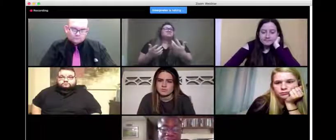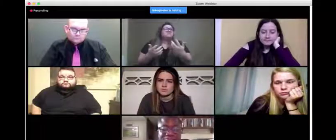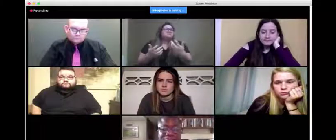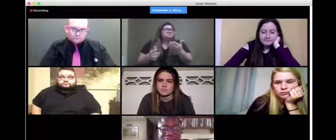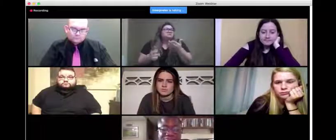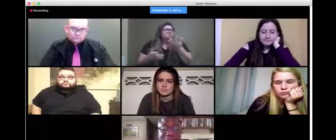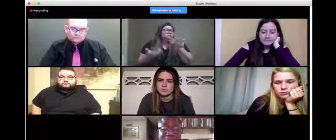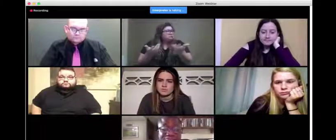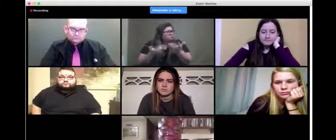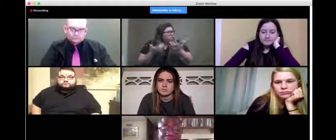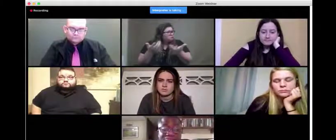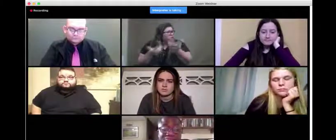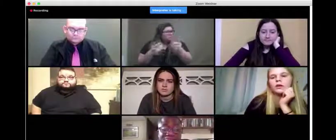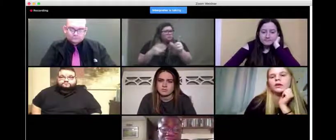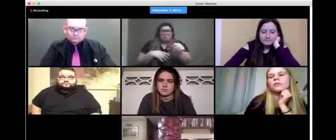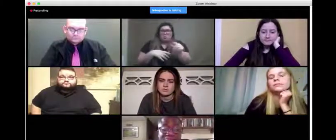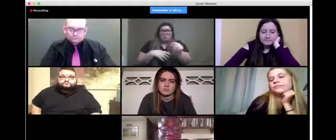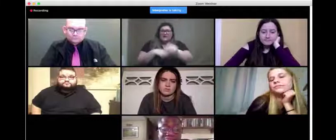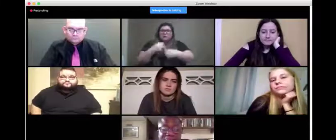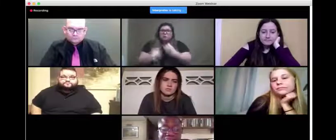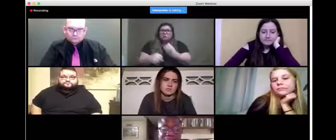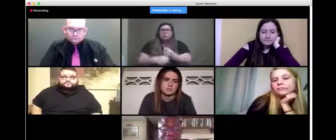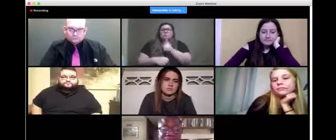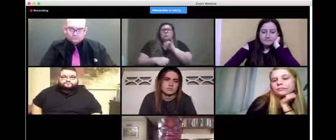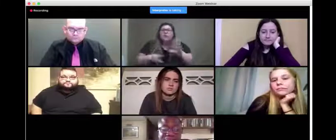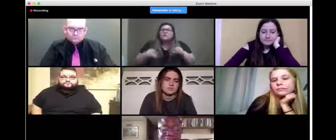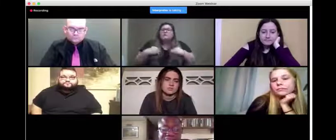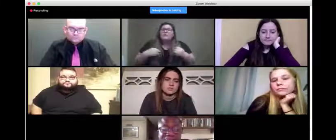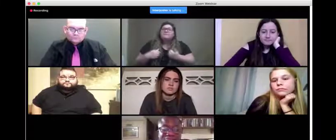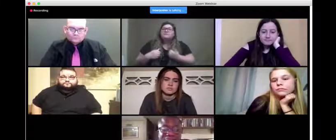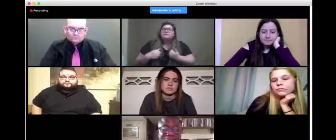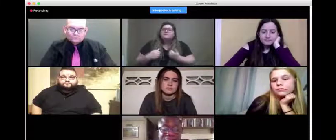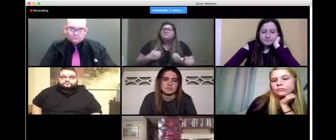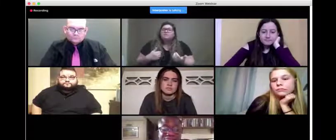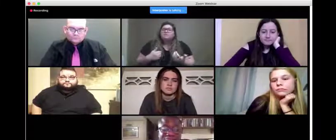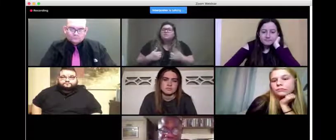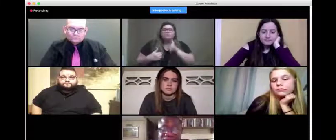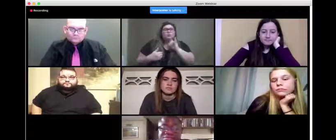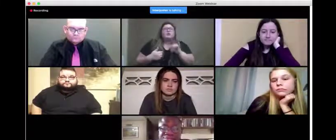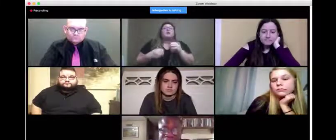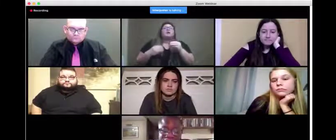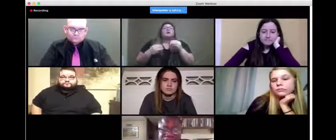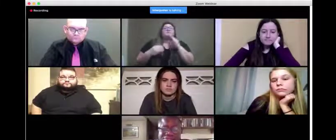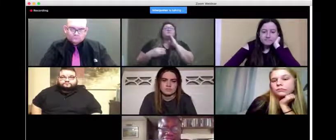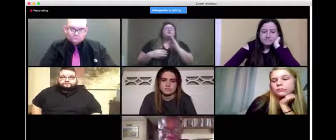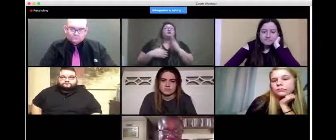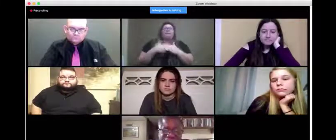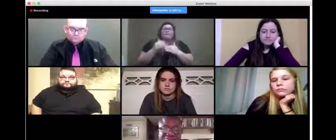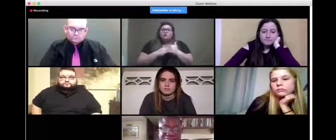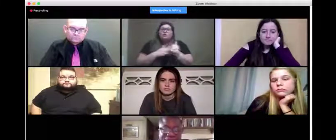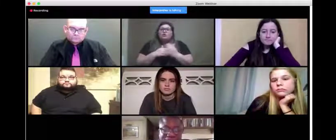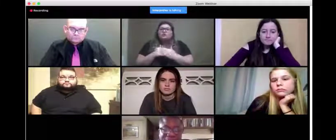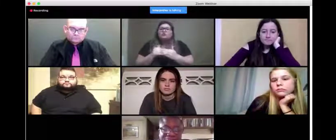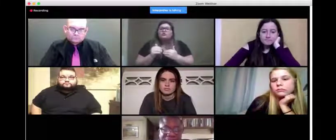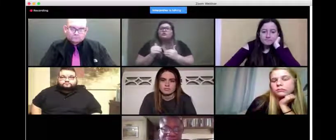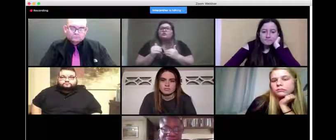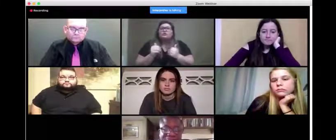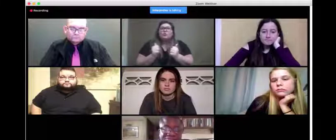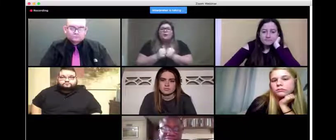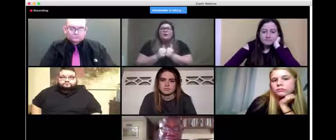20 years old, I accept myself, I'm comfortable with who I am. And I'm proud